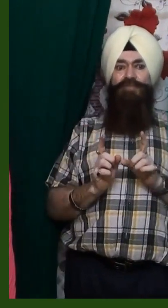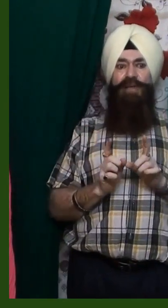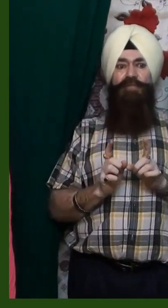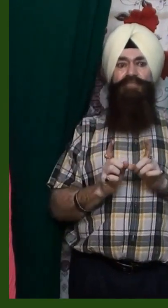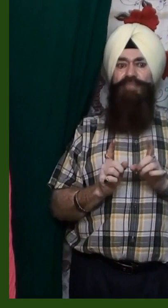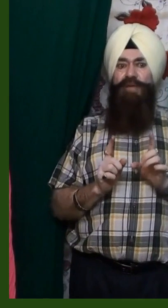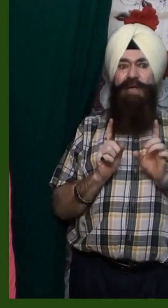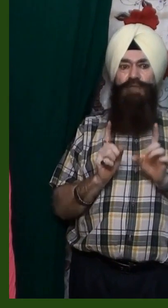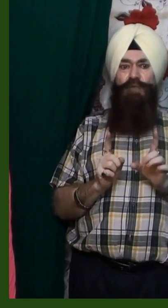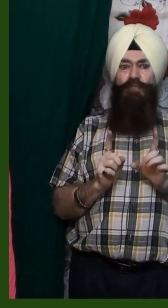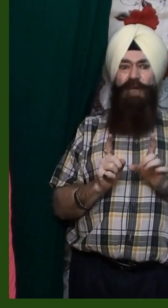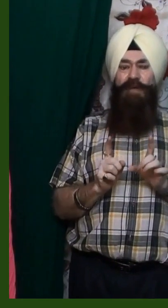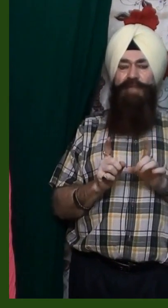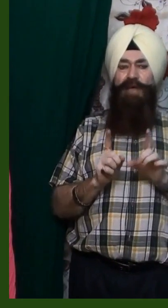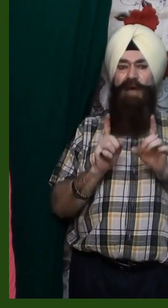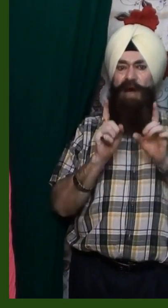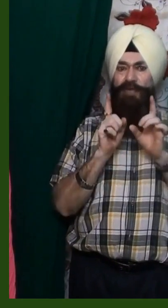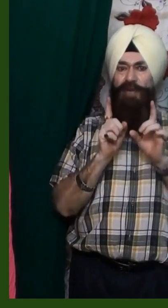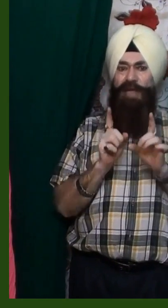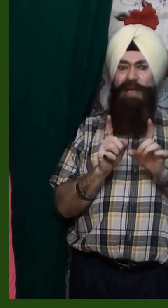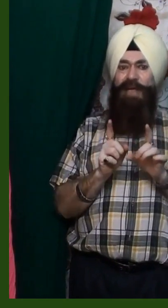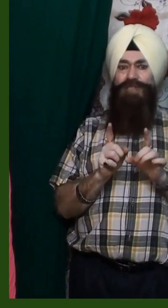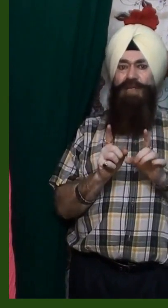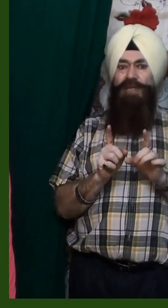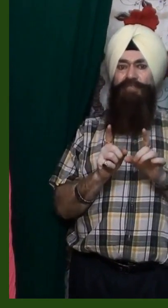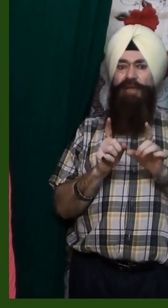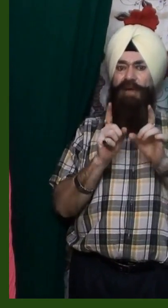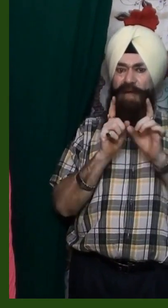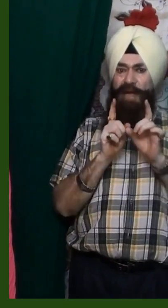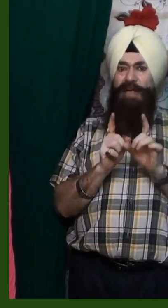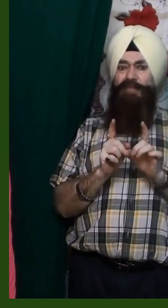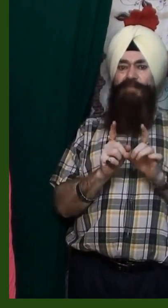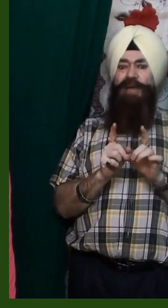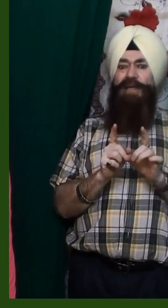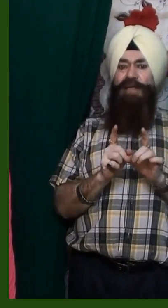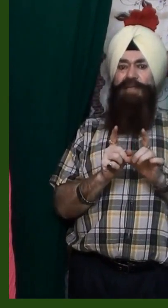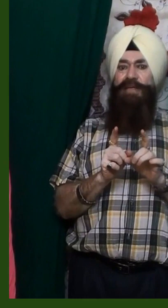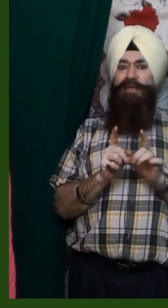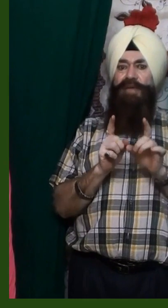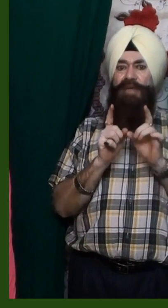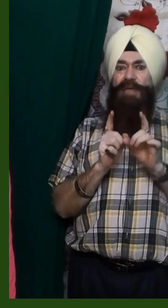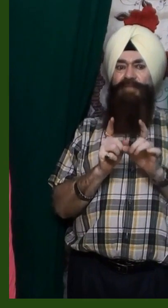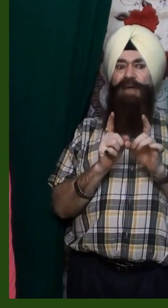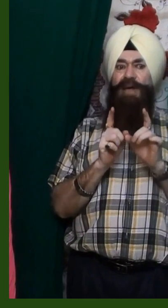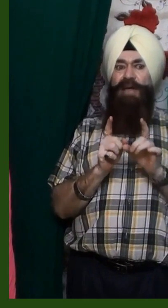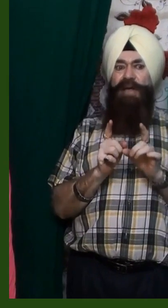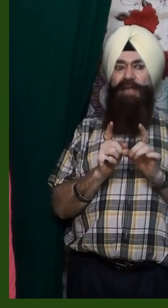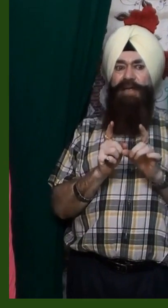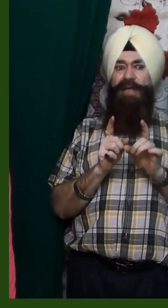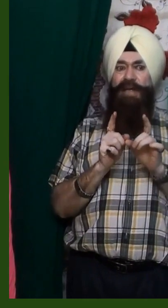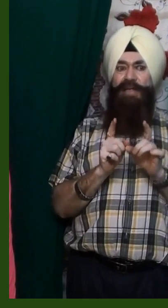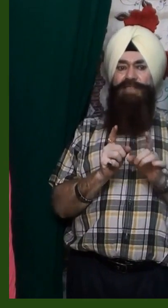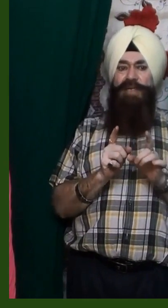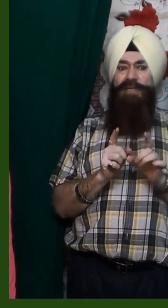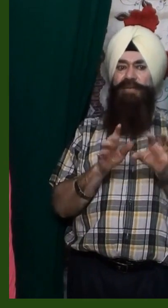in general, the two frames are only inertial relative to one another if they are